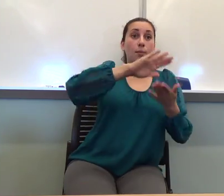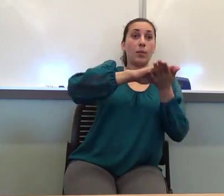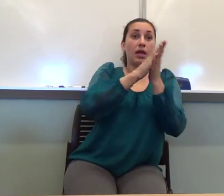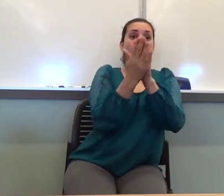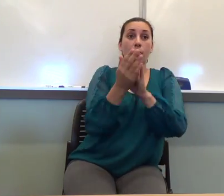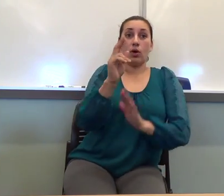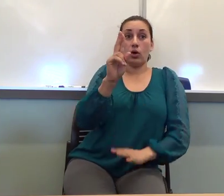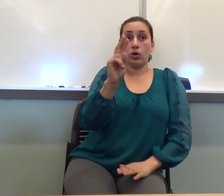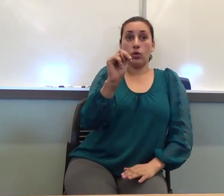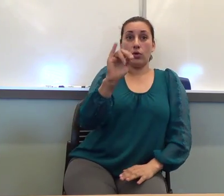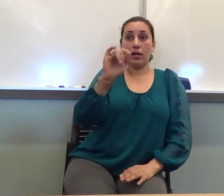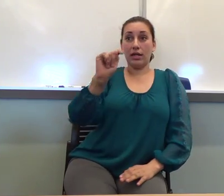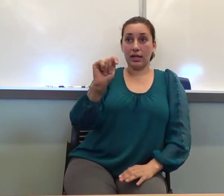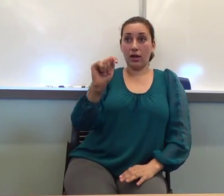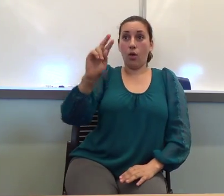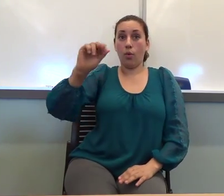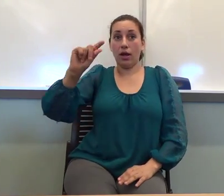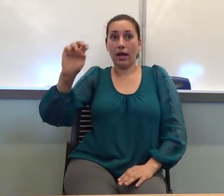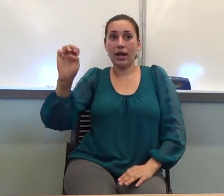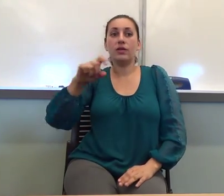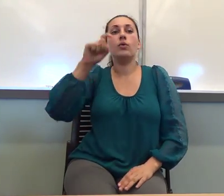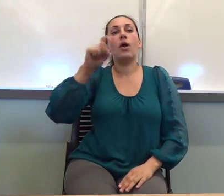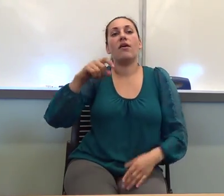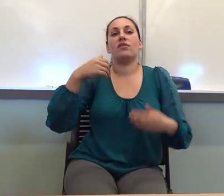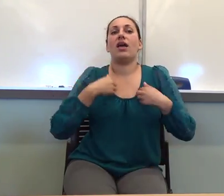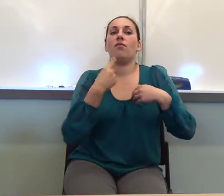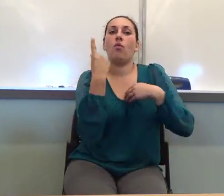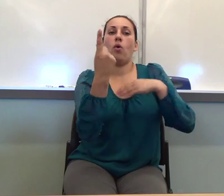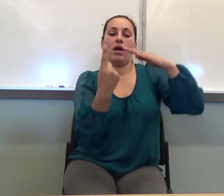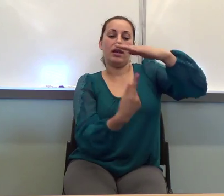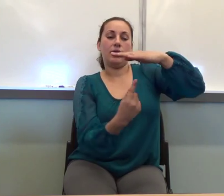Any others? 29.